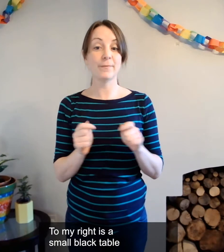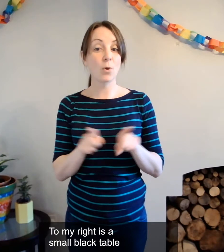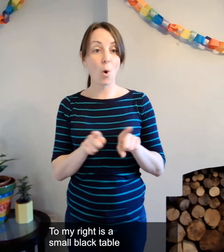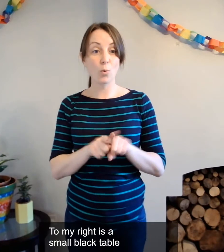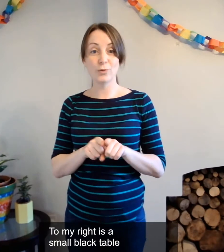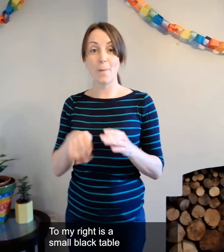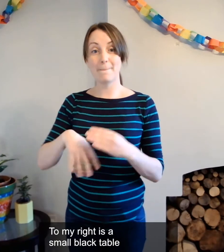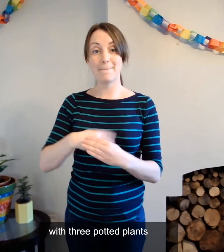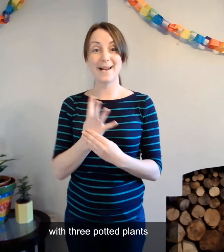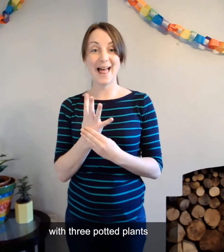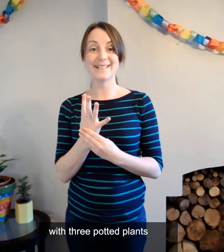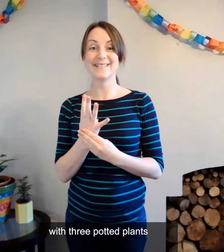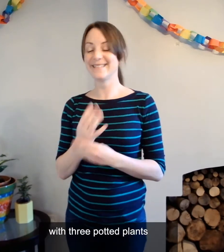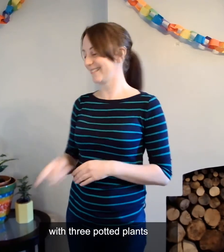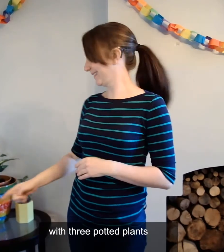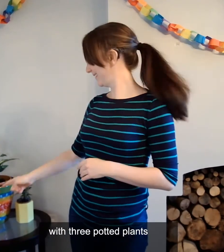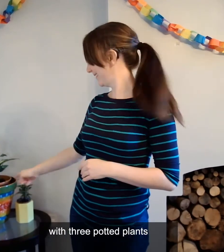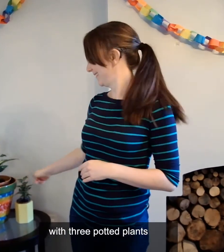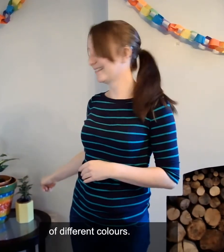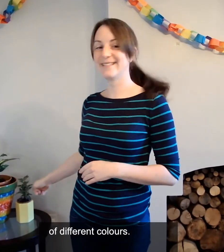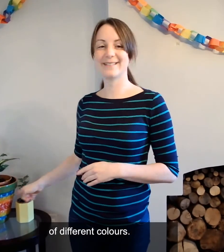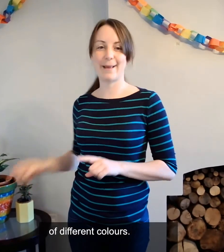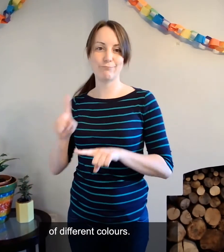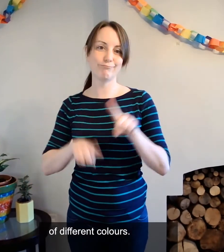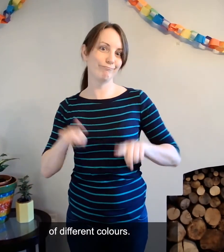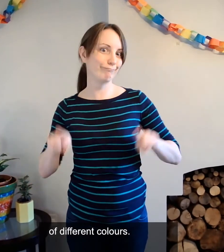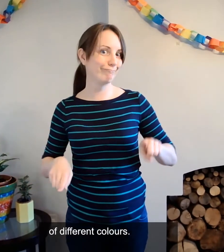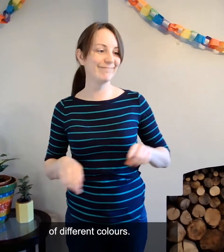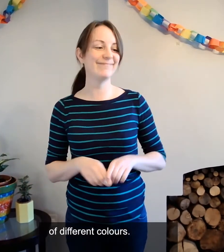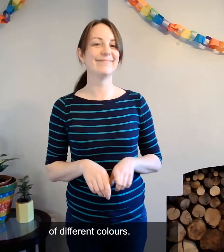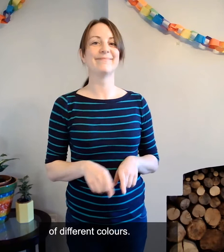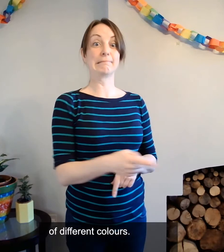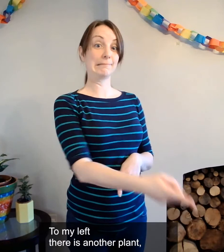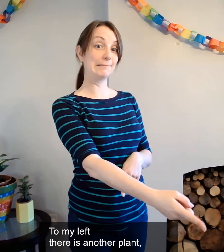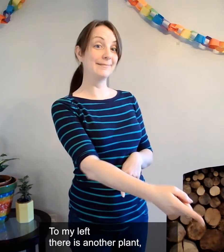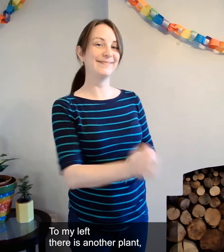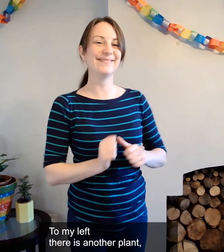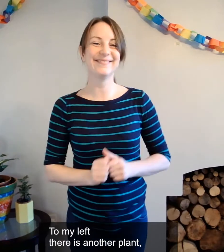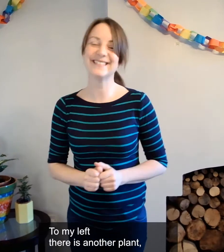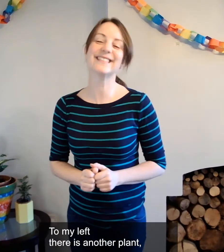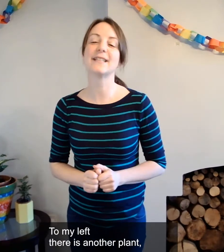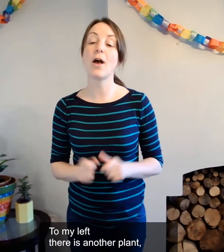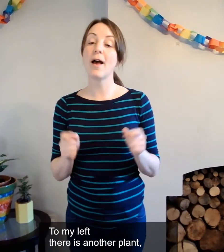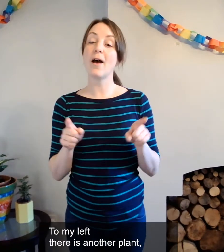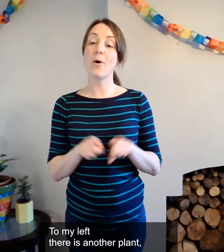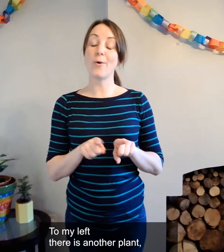black table with 3 potted plants of different colours. To my left there is another plant